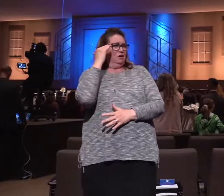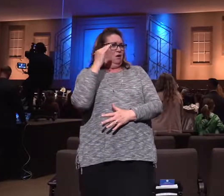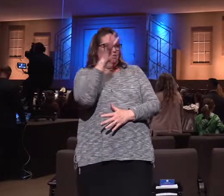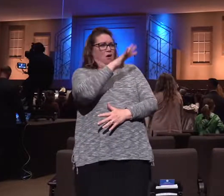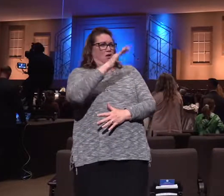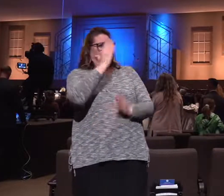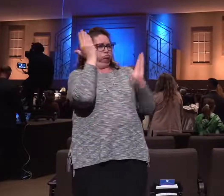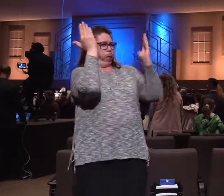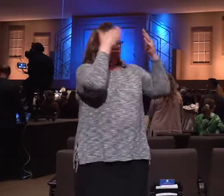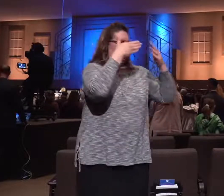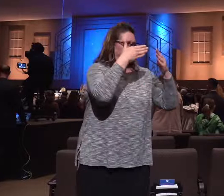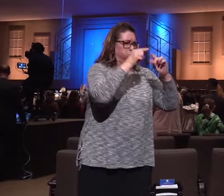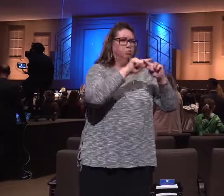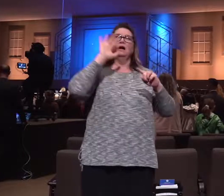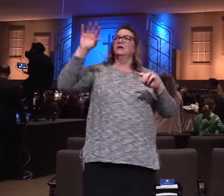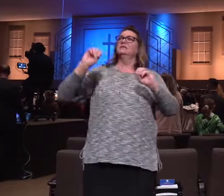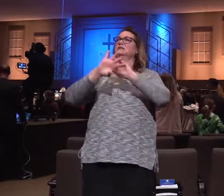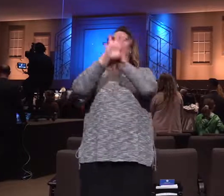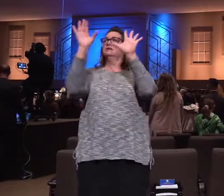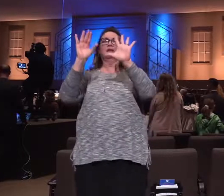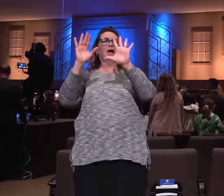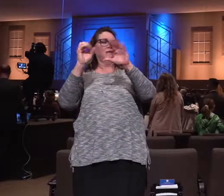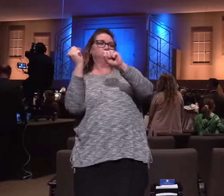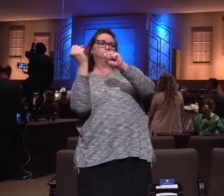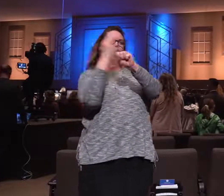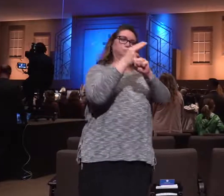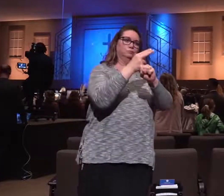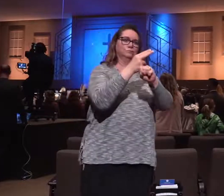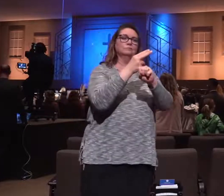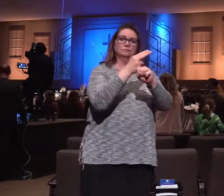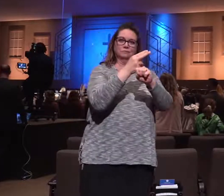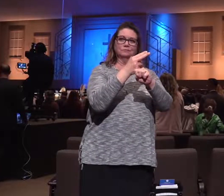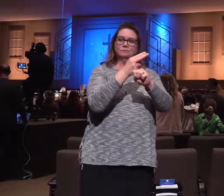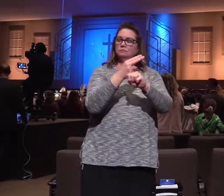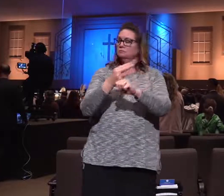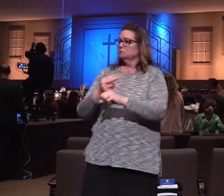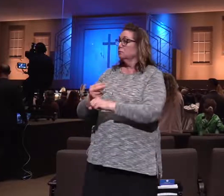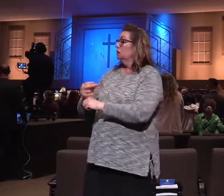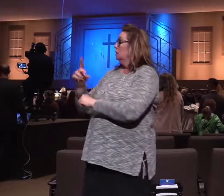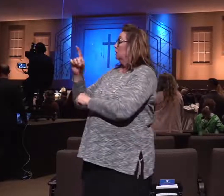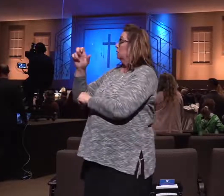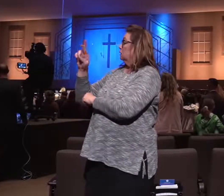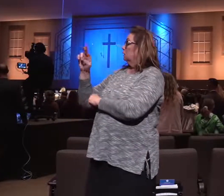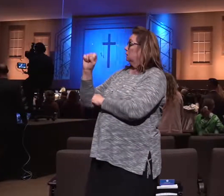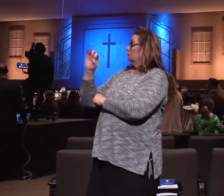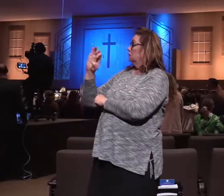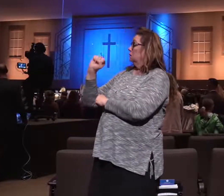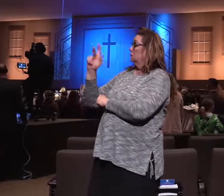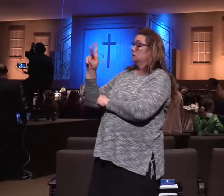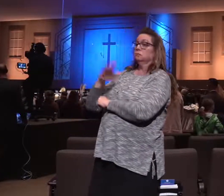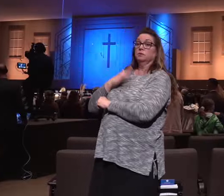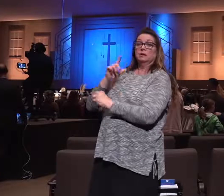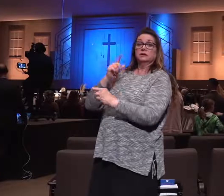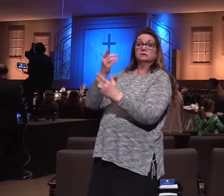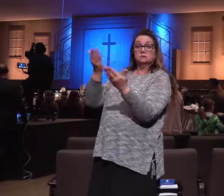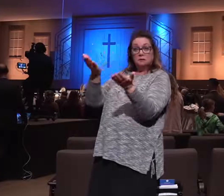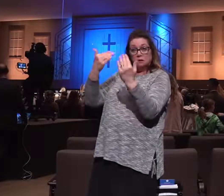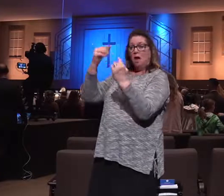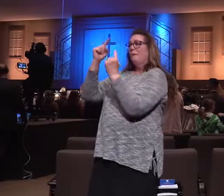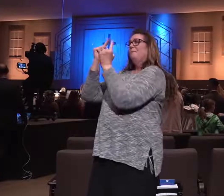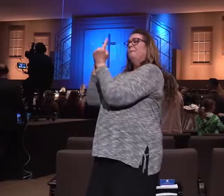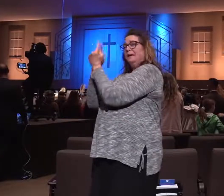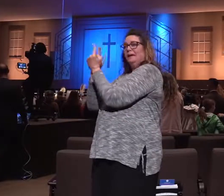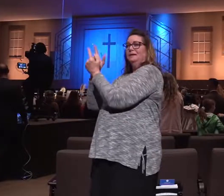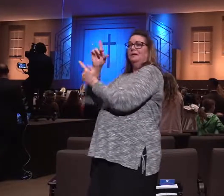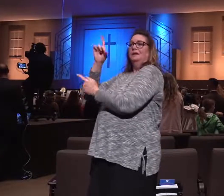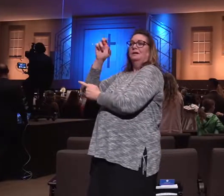light. And so let's remember to give God thanks. Brother Sisk, I'm going to let you stay right up here tonight. Folks, come up and say hi to Brother Sisk and thank him for that